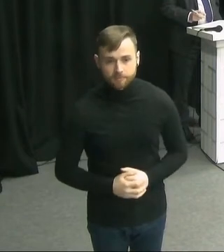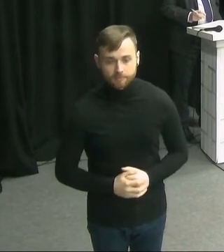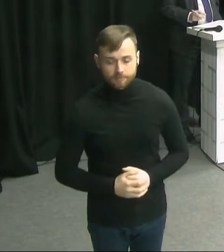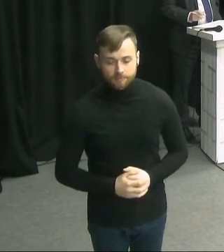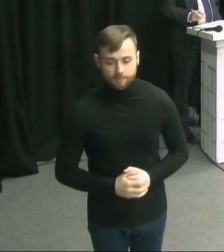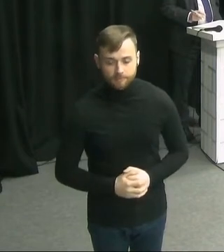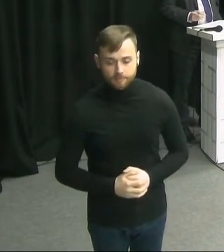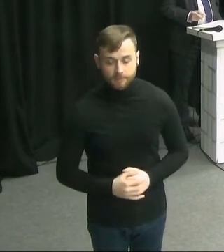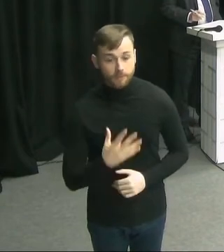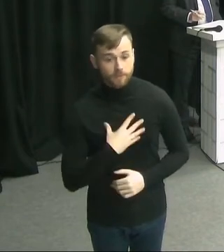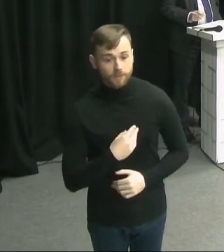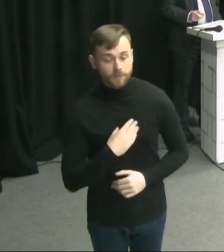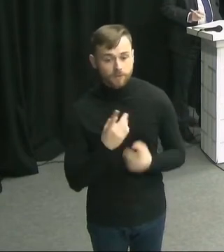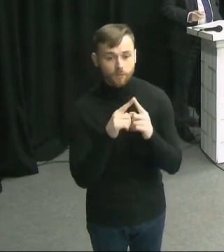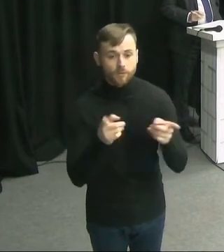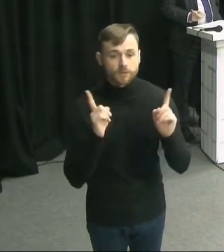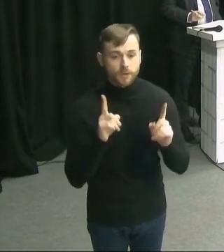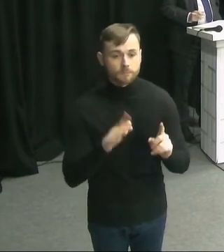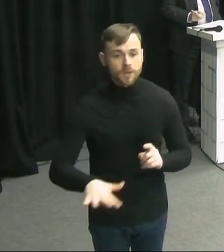are doing this and we will continue to do so.